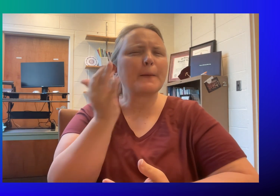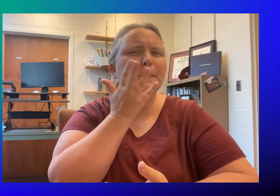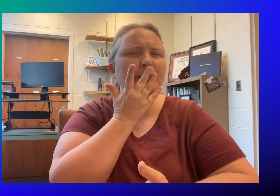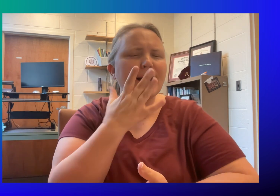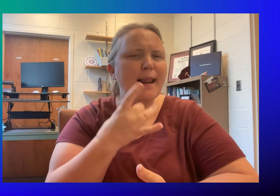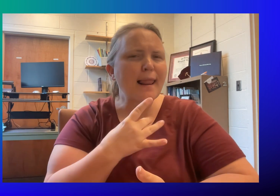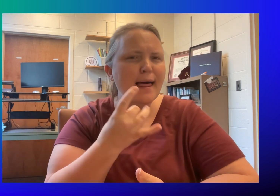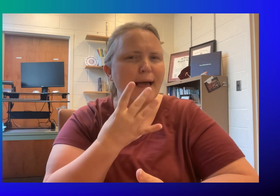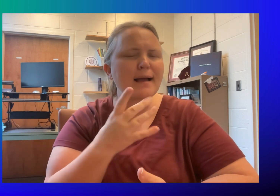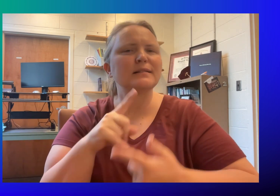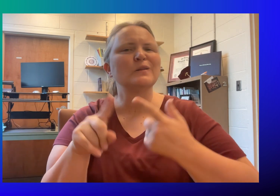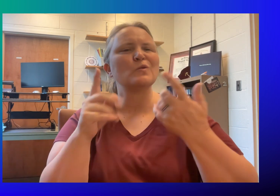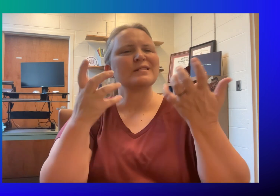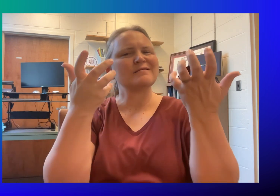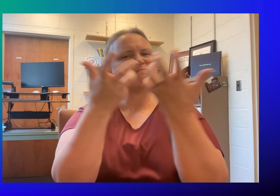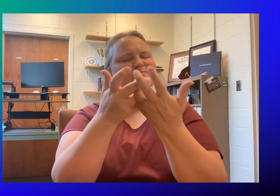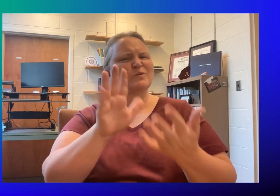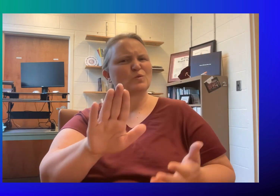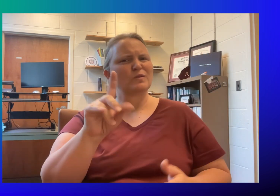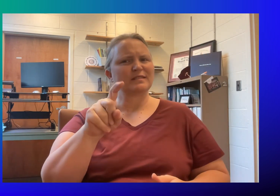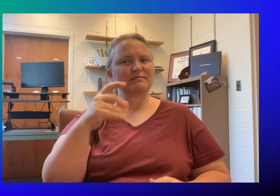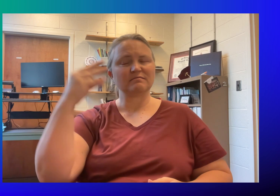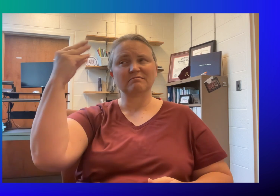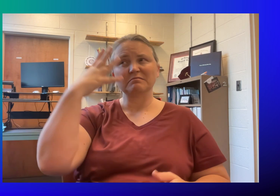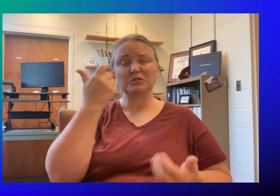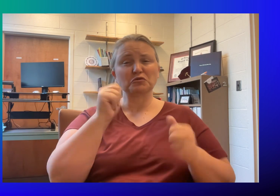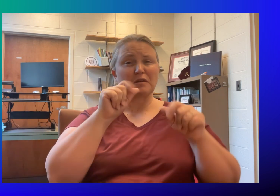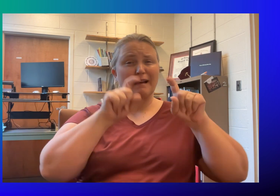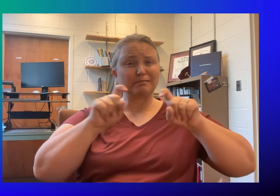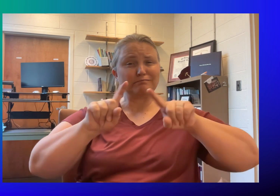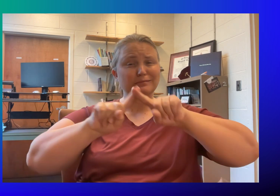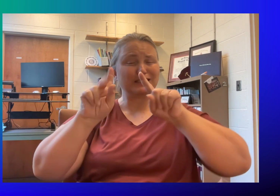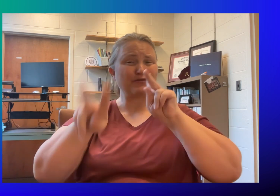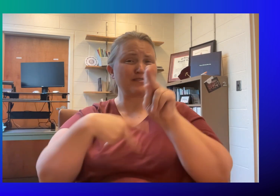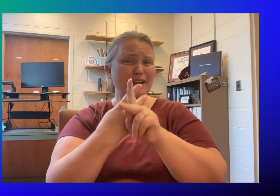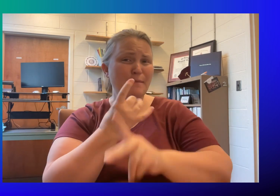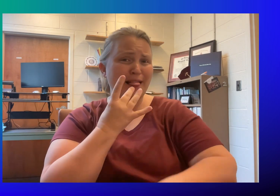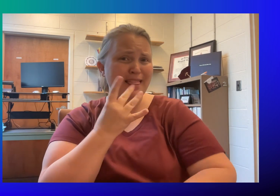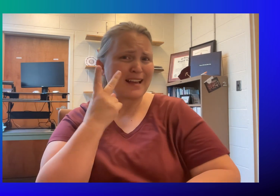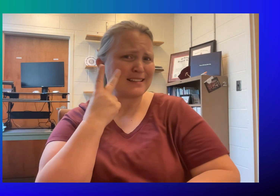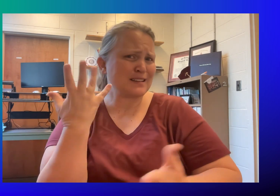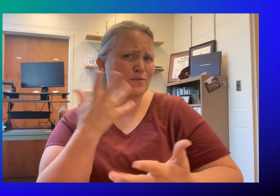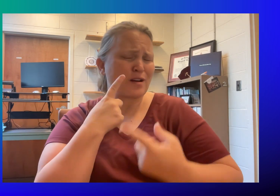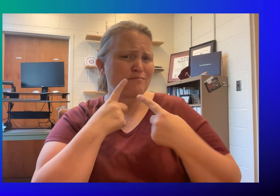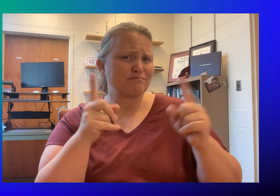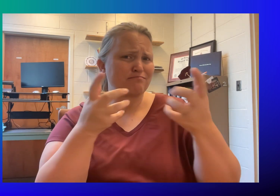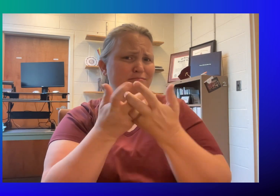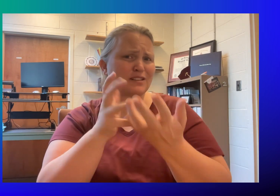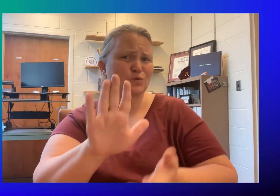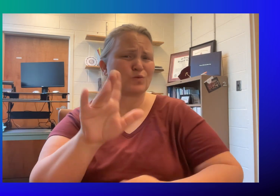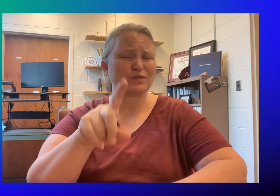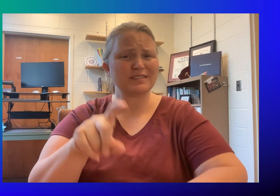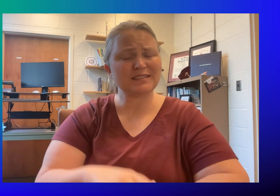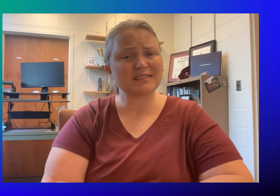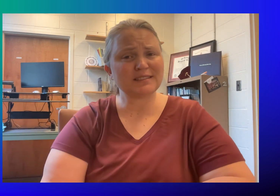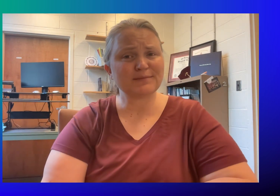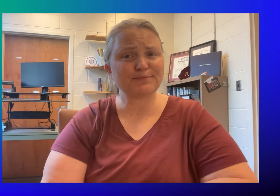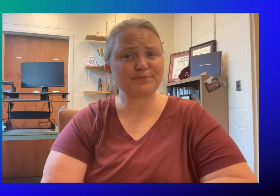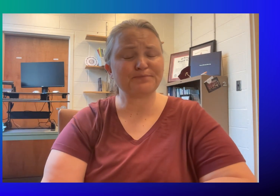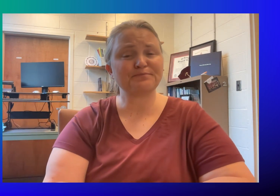warmer tones of a yellowish light. So find the type of lighting that works for you for the writing that you're going to be doing in that space. For